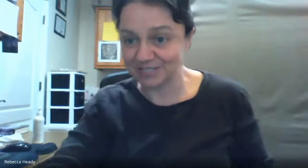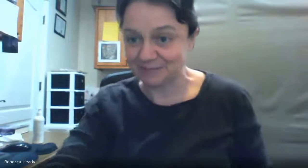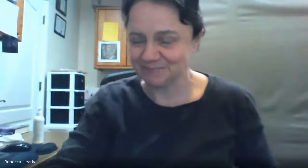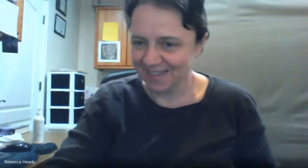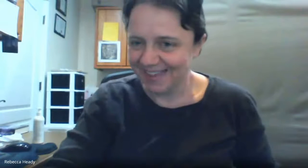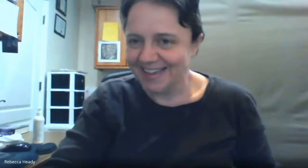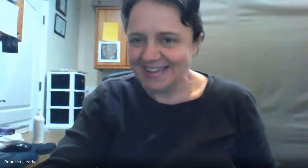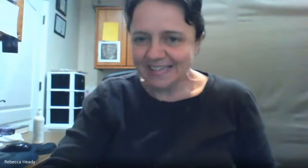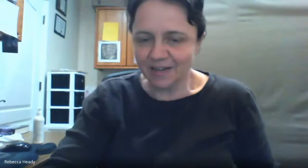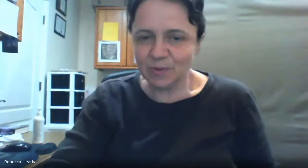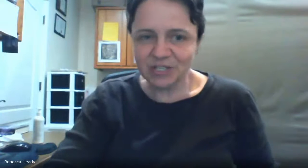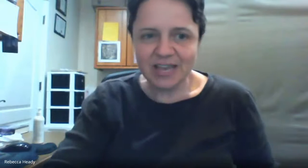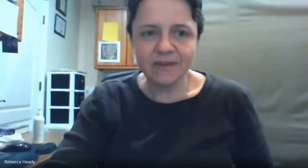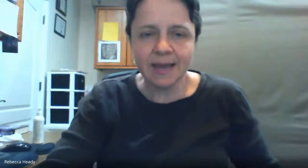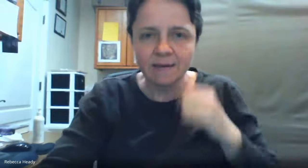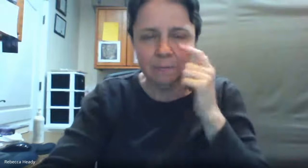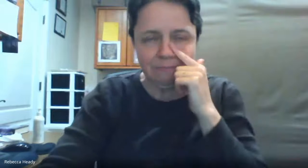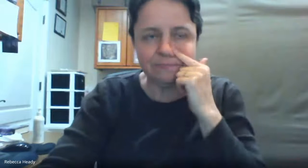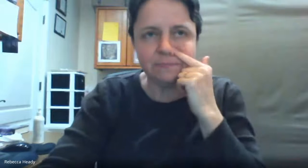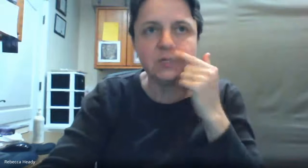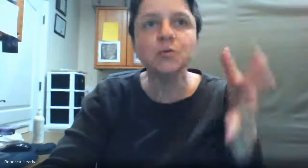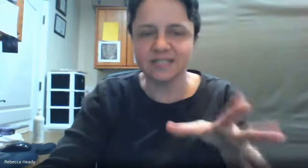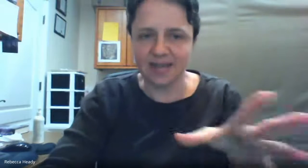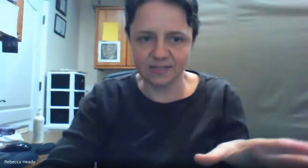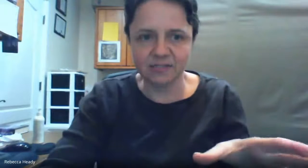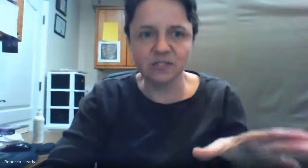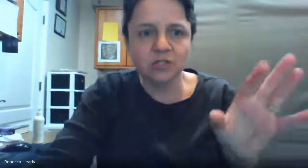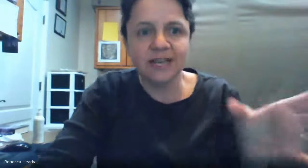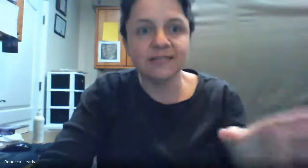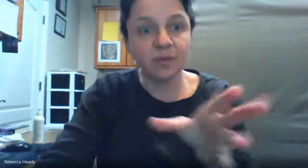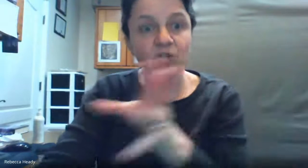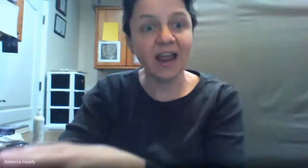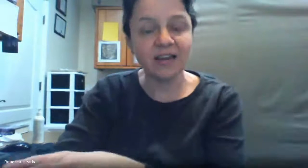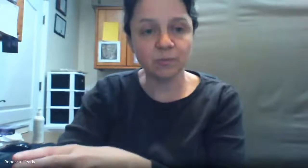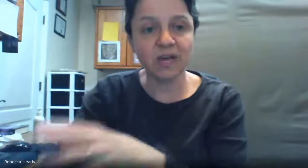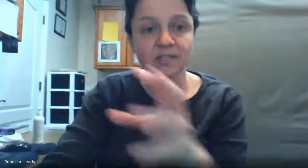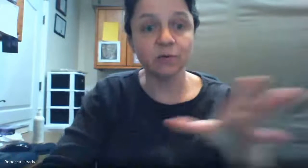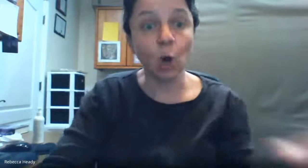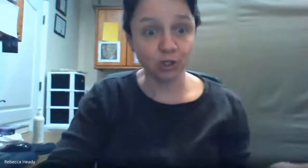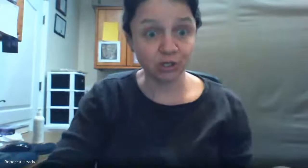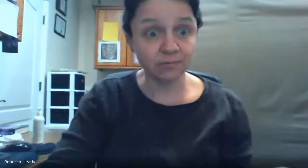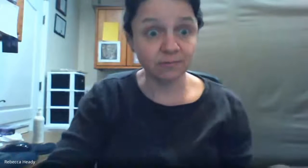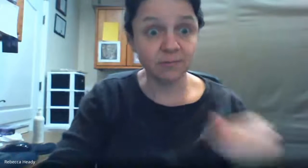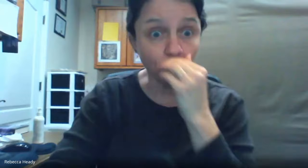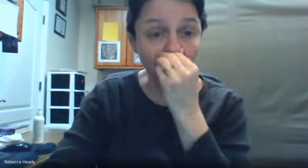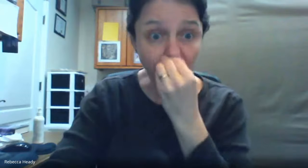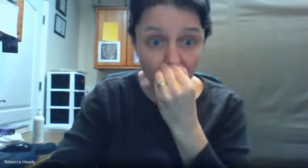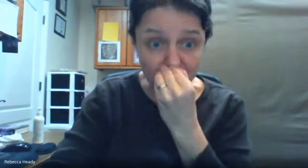interesting. Especially even newer signs that have been created because of culture. So pop